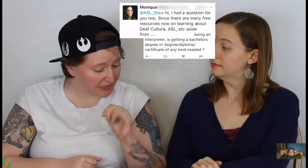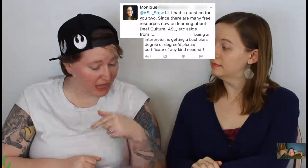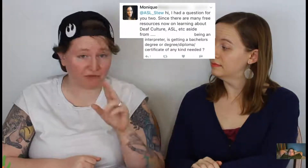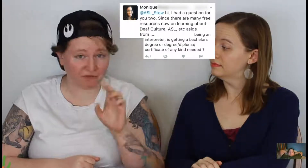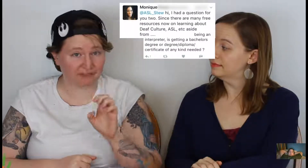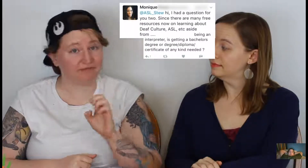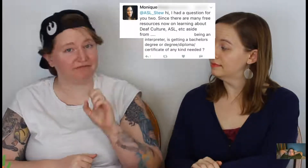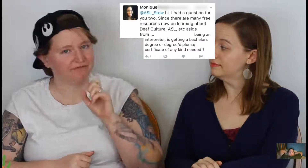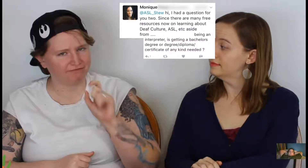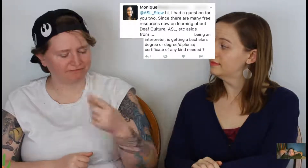Monique.